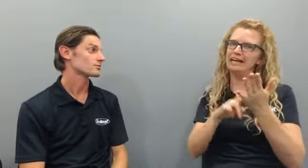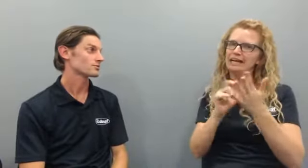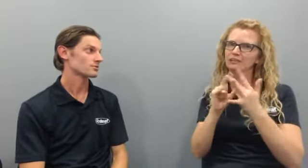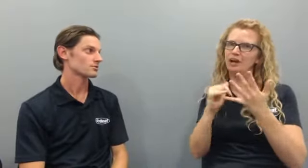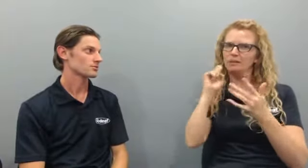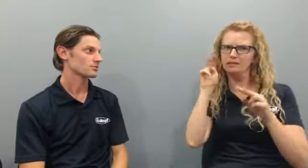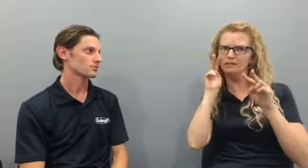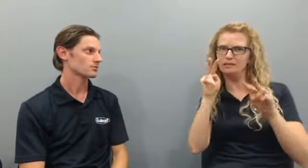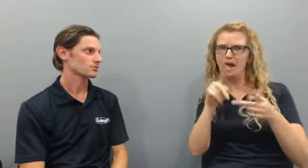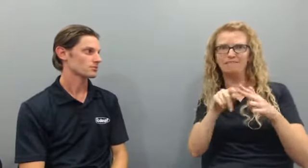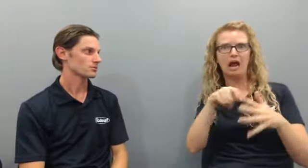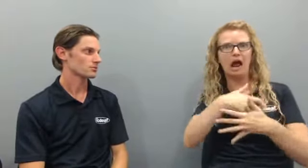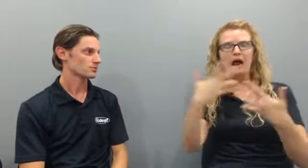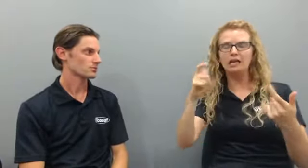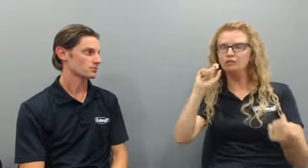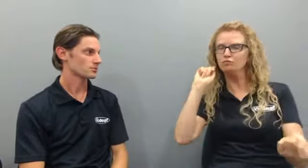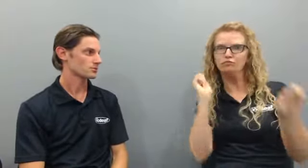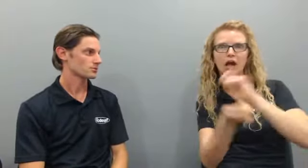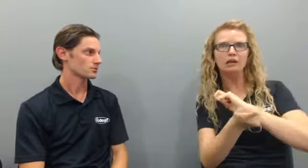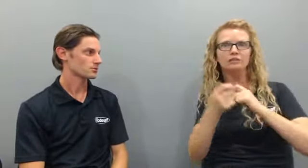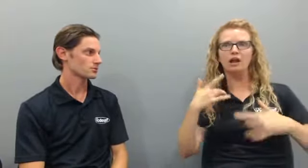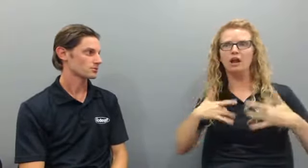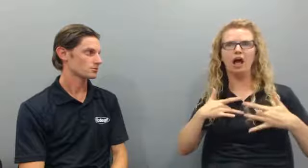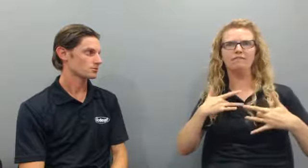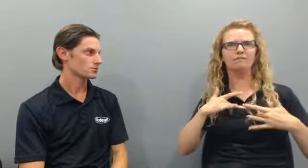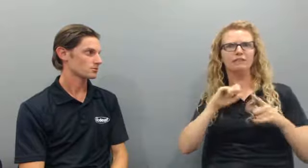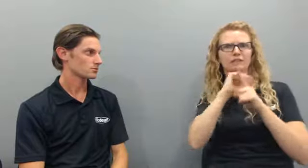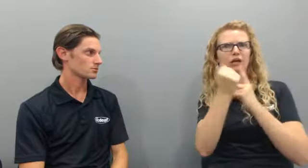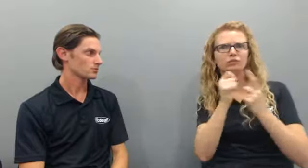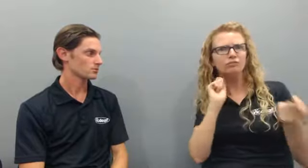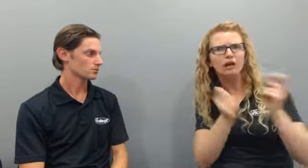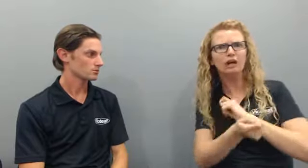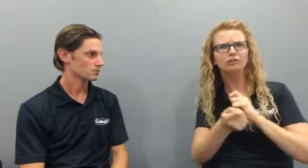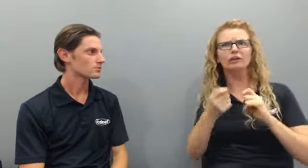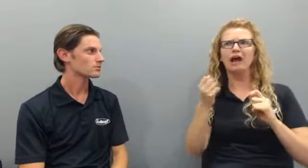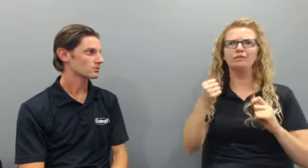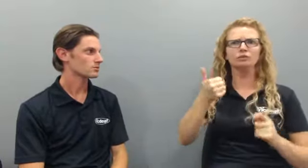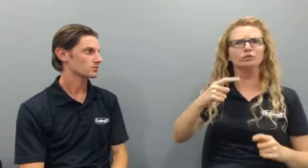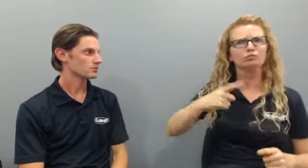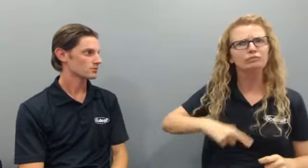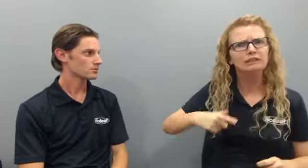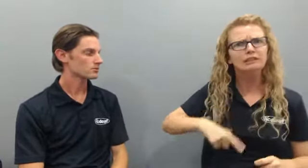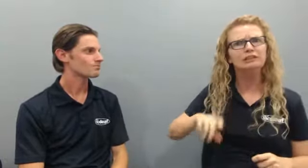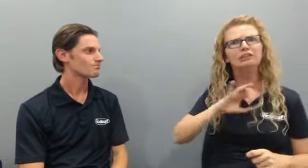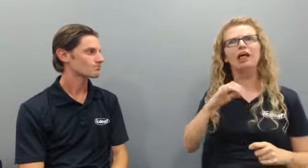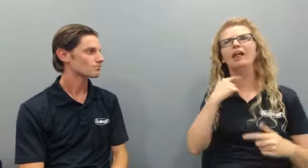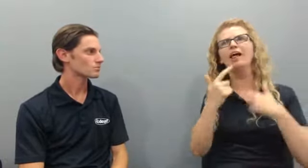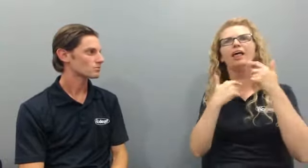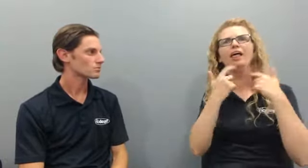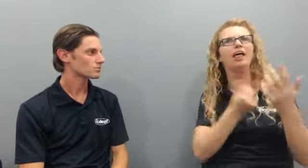the NDIS will just automatically review your plan if you've run out of money. If you've had a huge life change